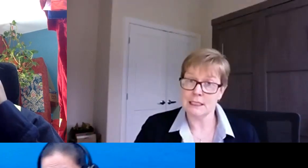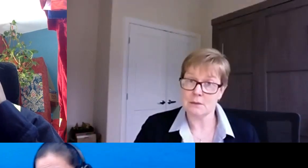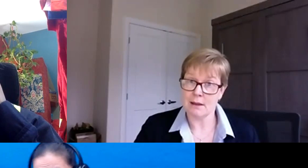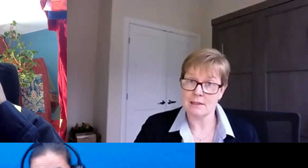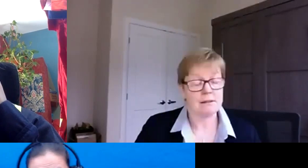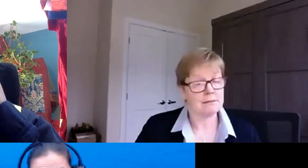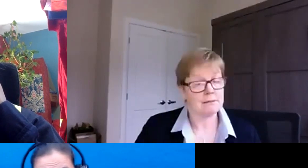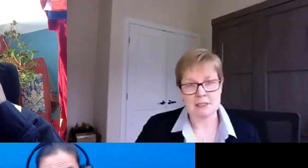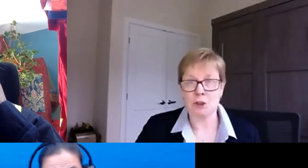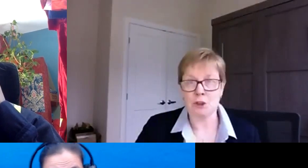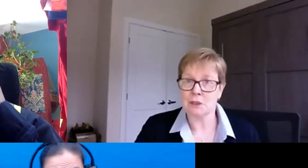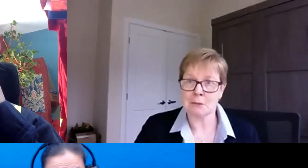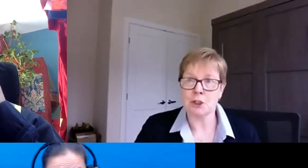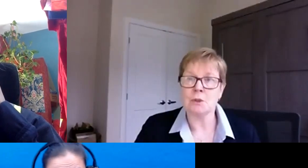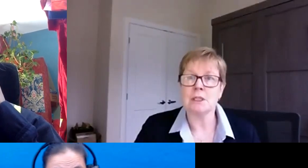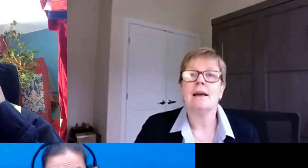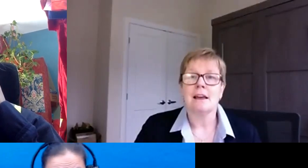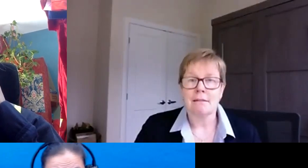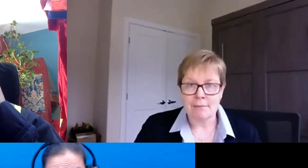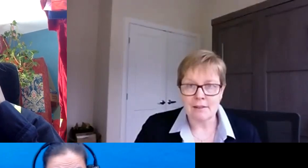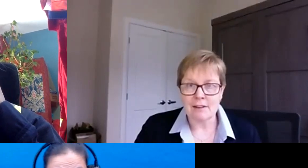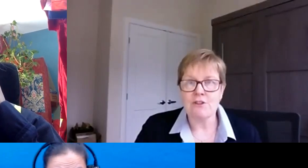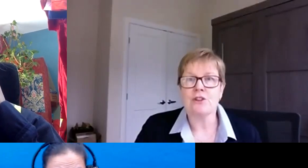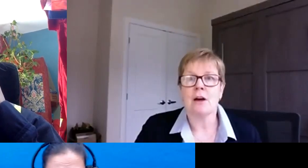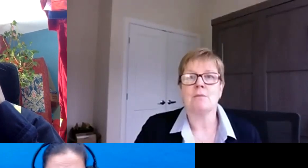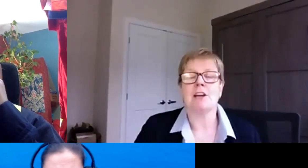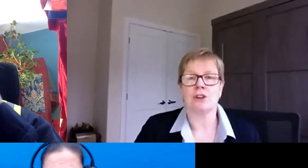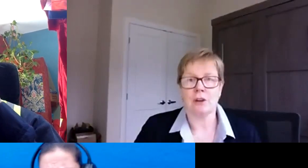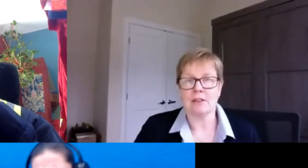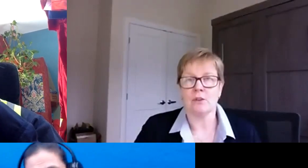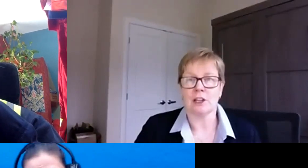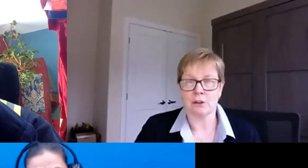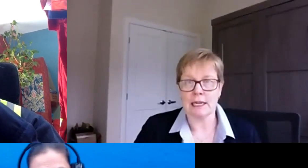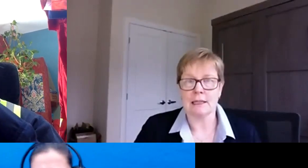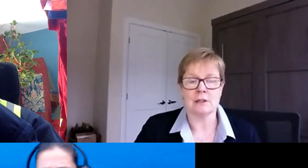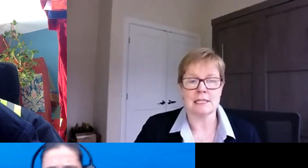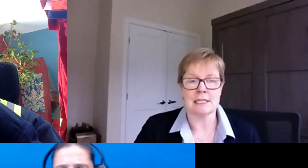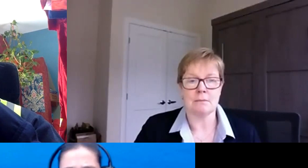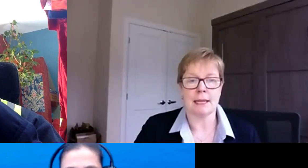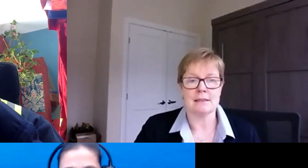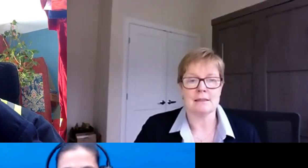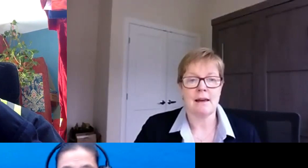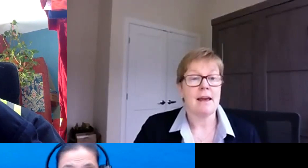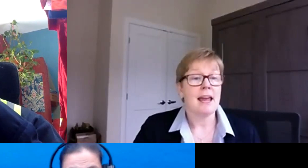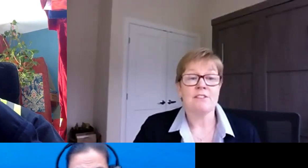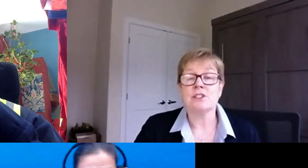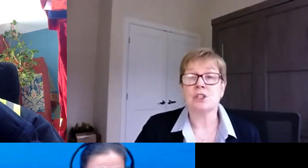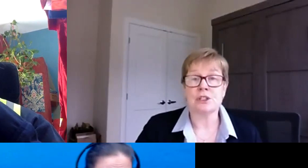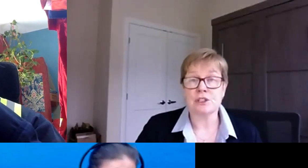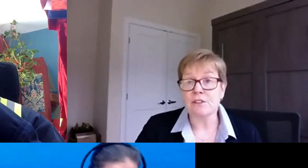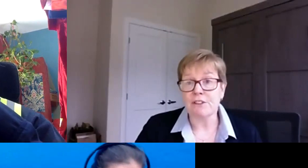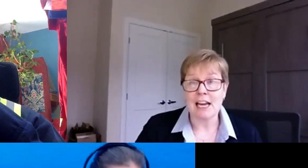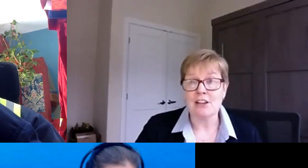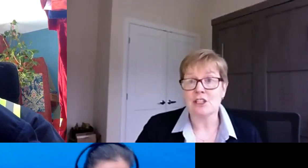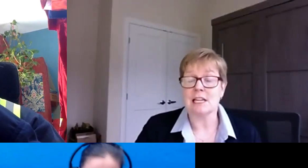have in order to do business with us, some do, some don't, this gives you time to make sure you get those security clearances in place. If there's